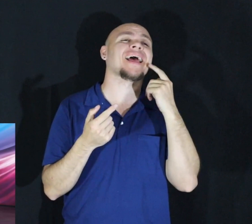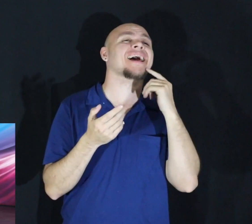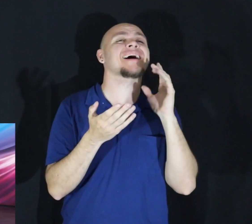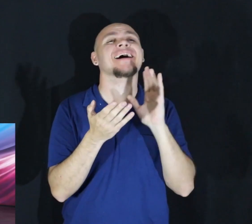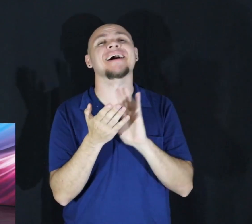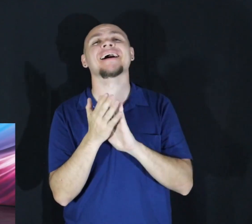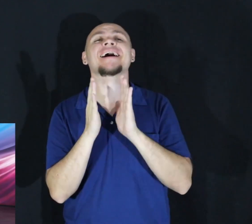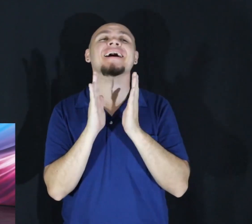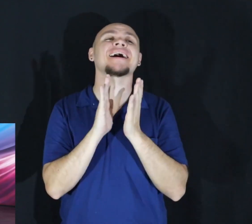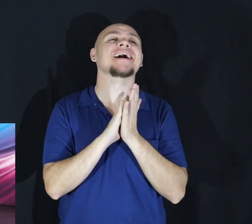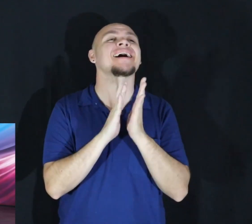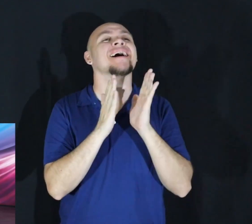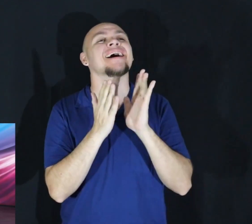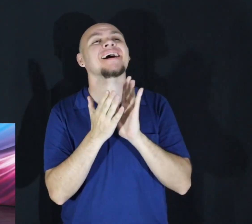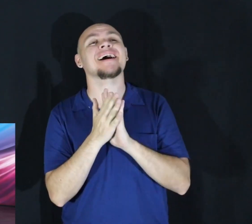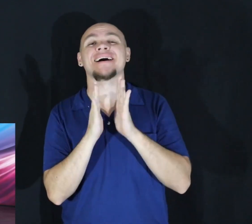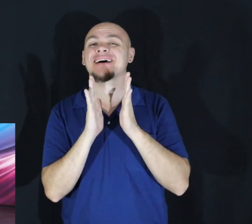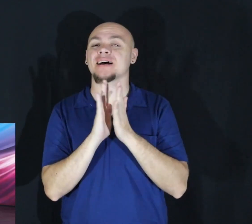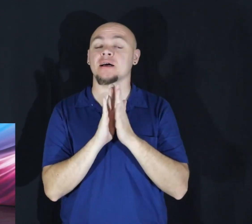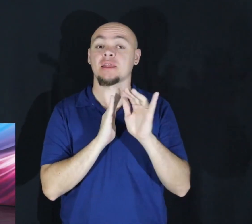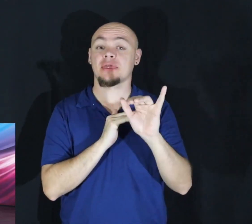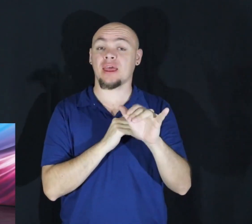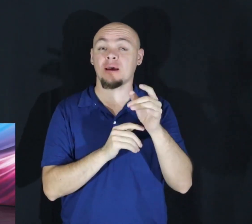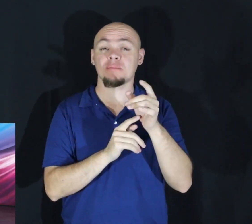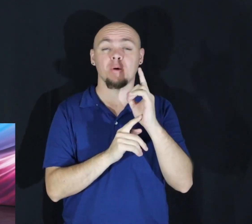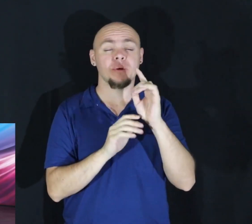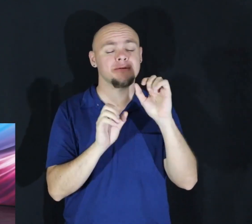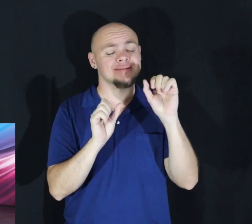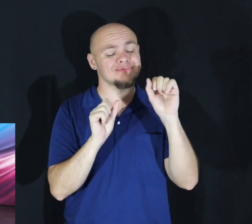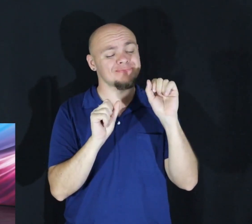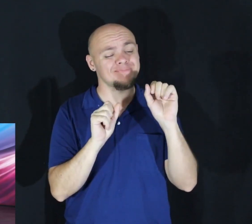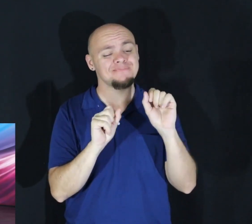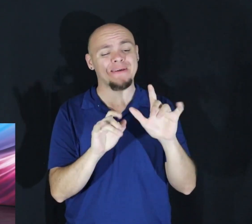clapped her little hands, and it was such a magical moment.